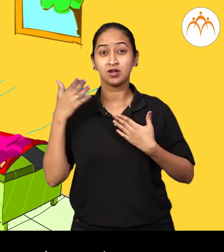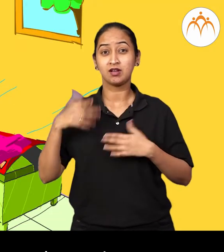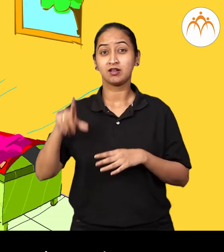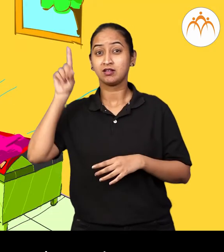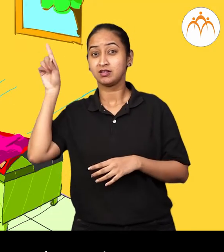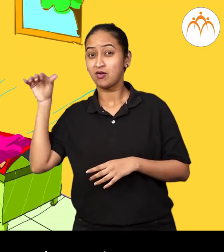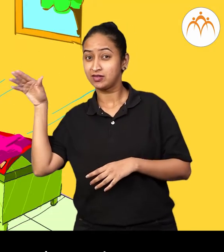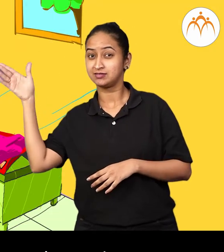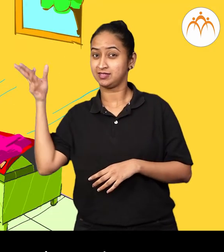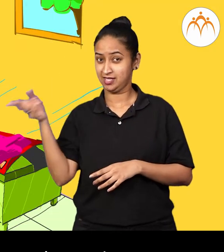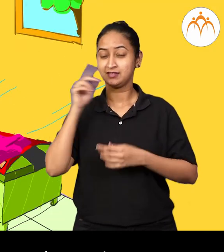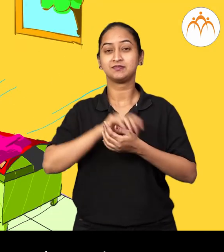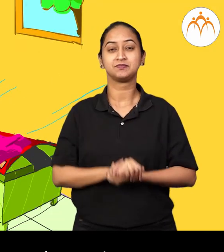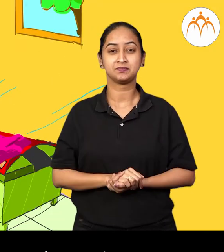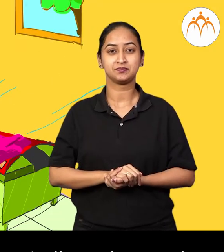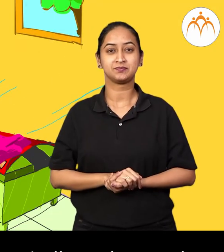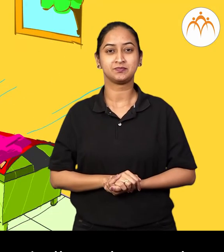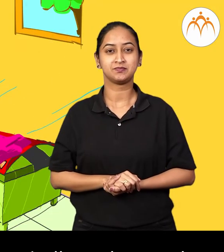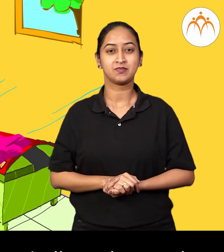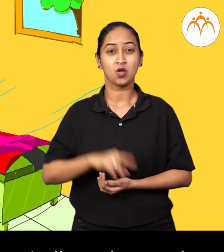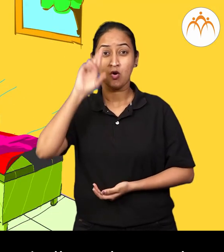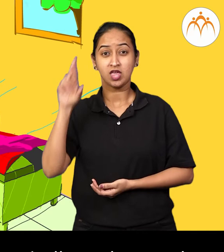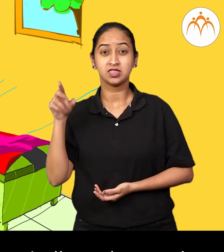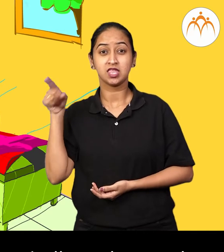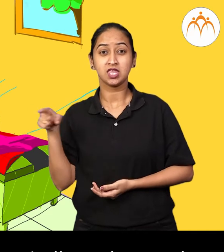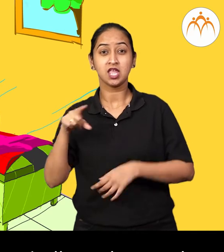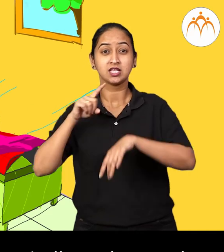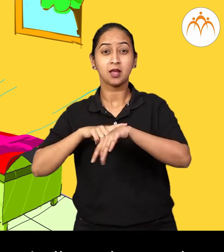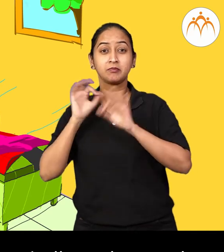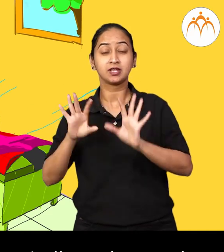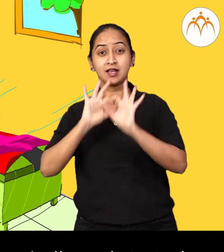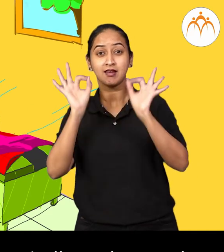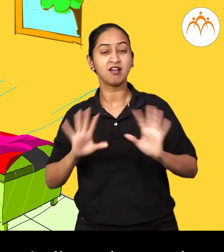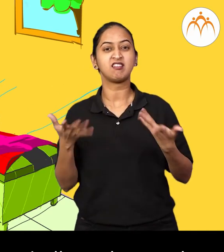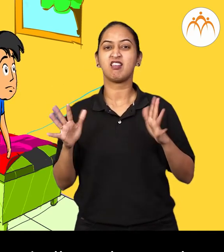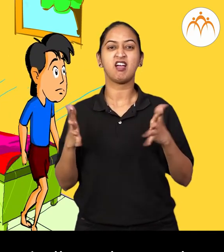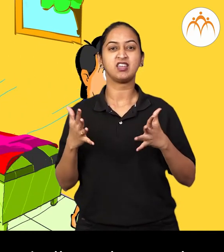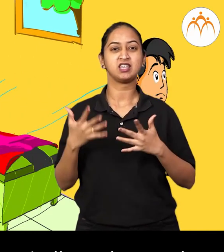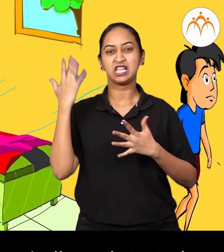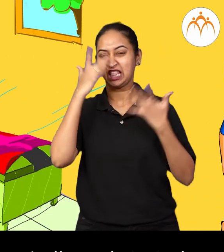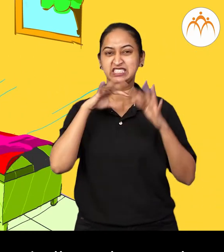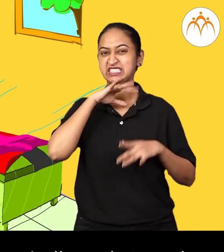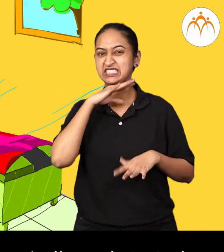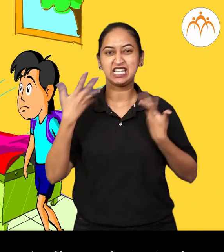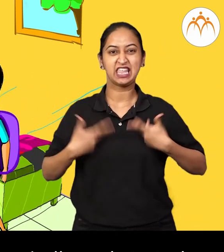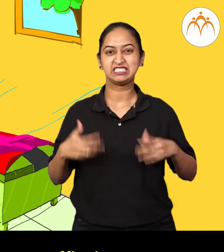was never ready on time. He somehow got ready hurriedly and started.